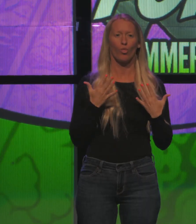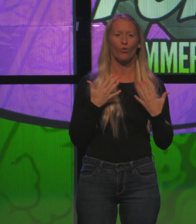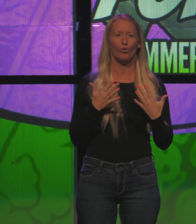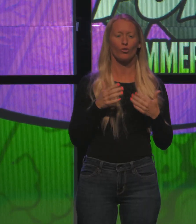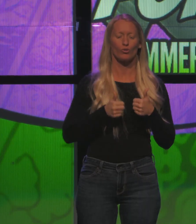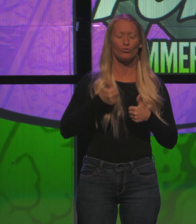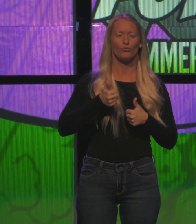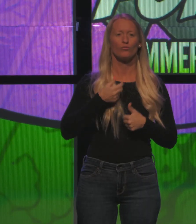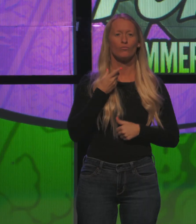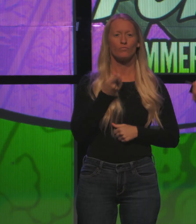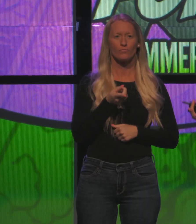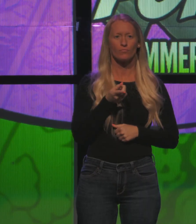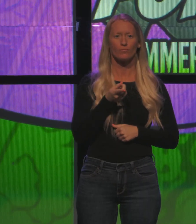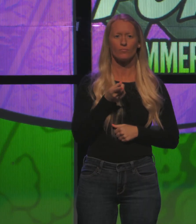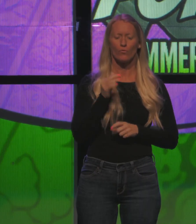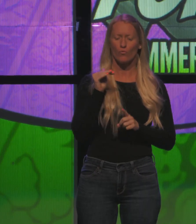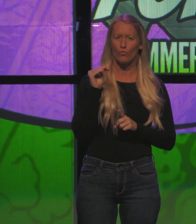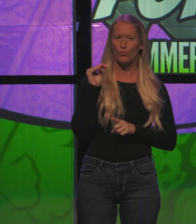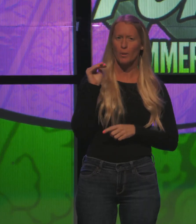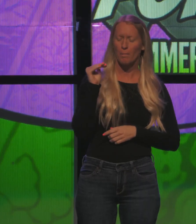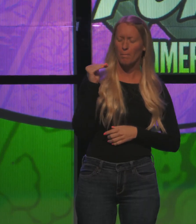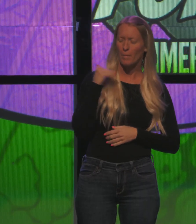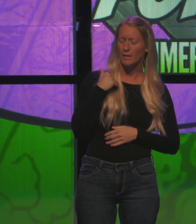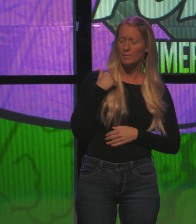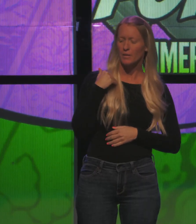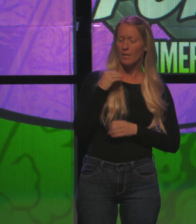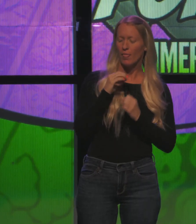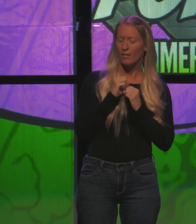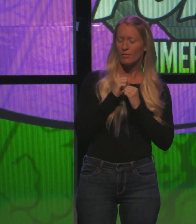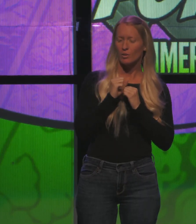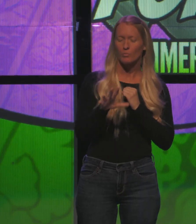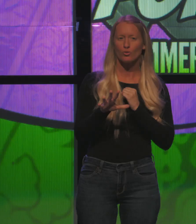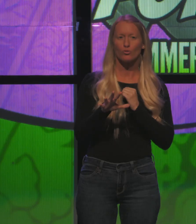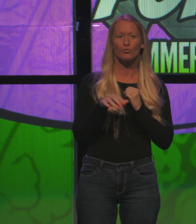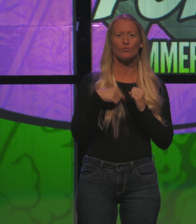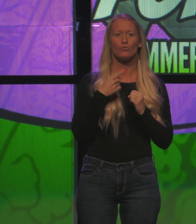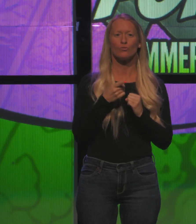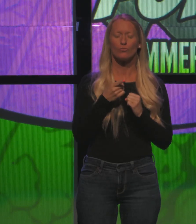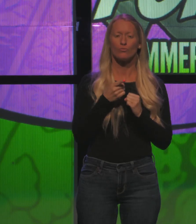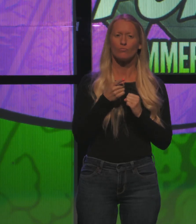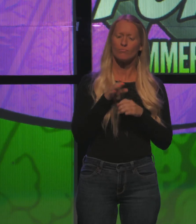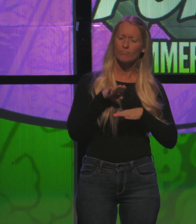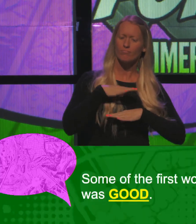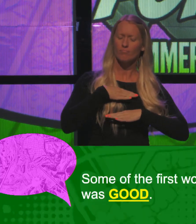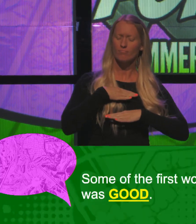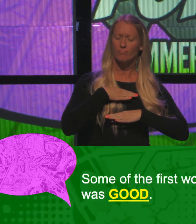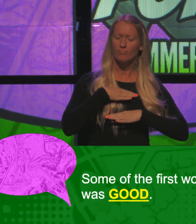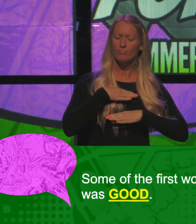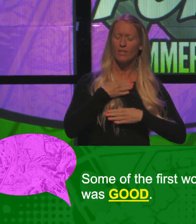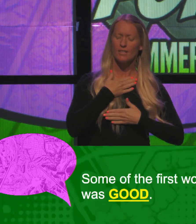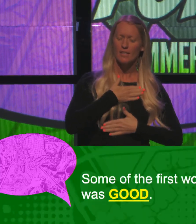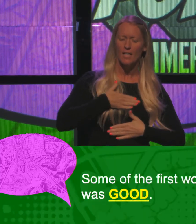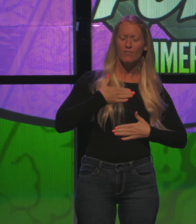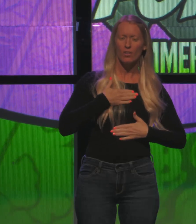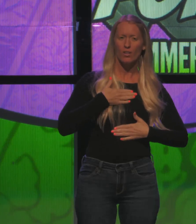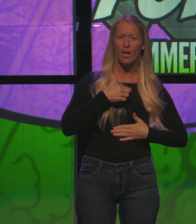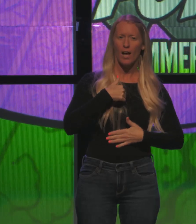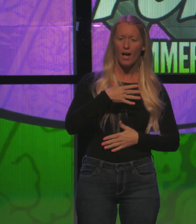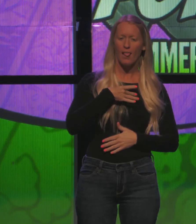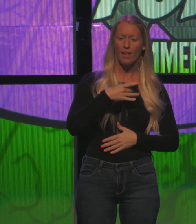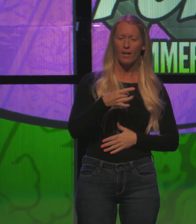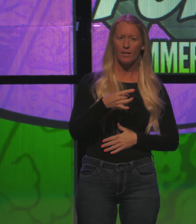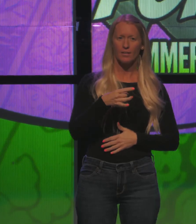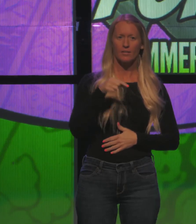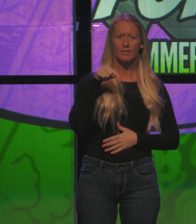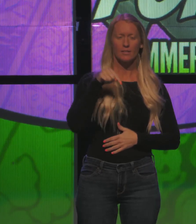this just goodness, this satisfaction, this I like this. I like